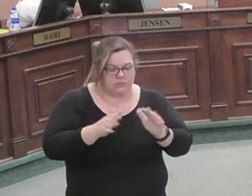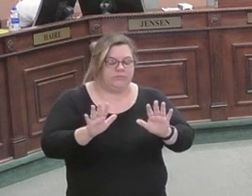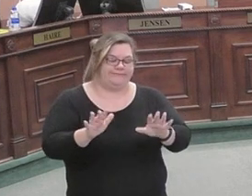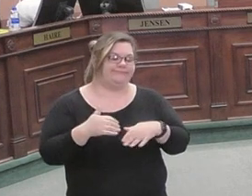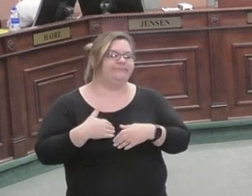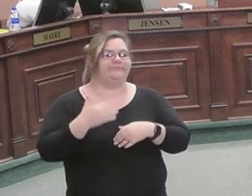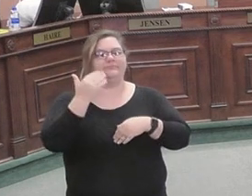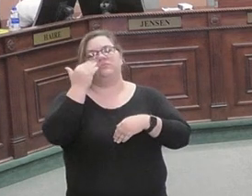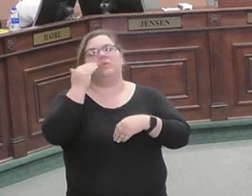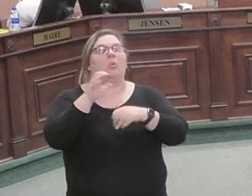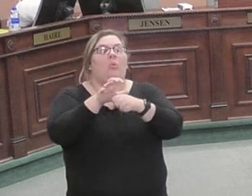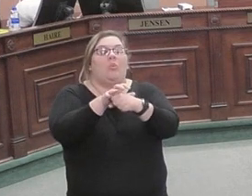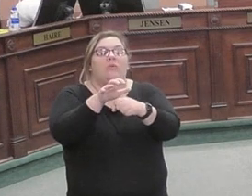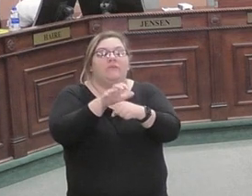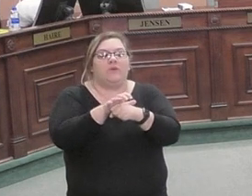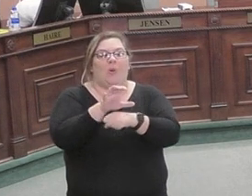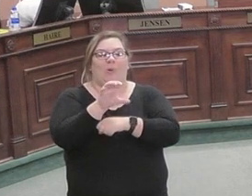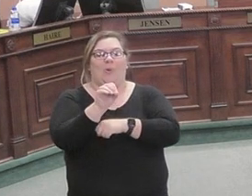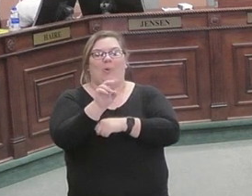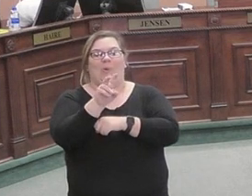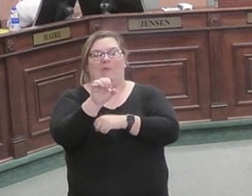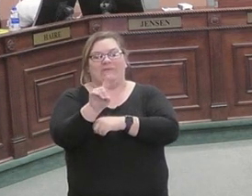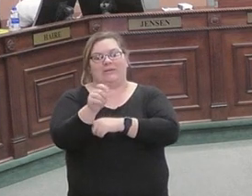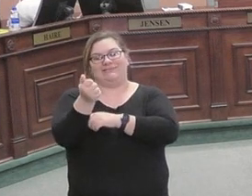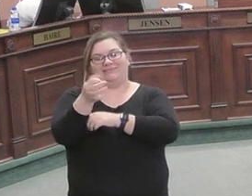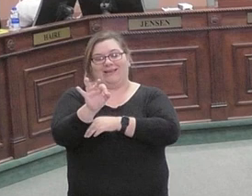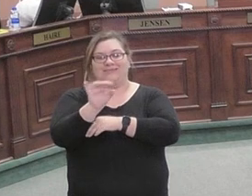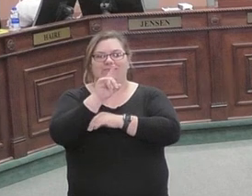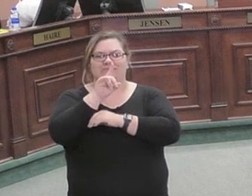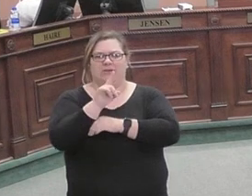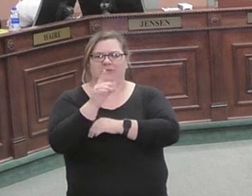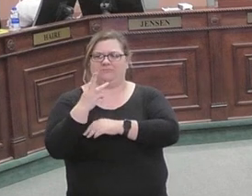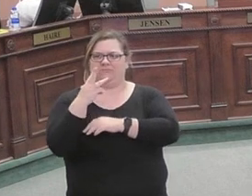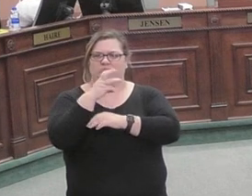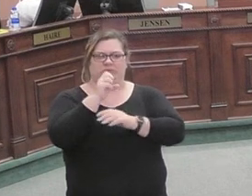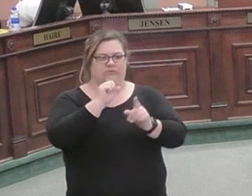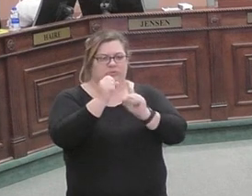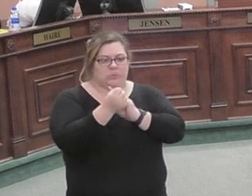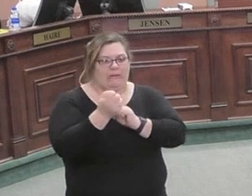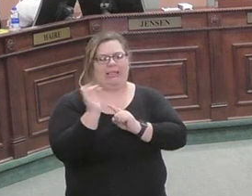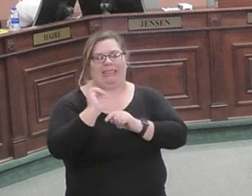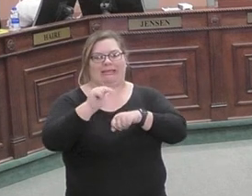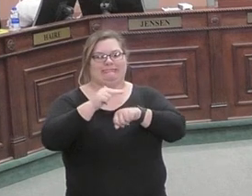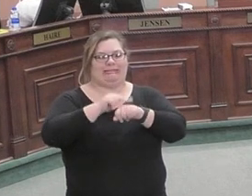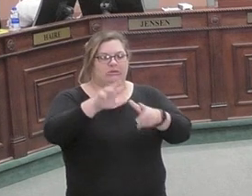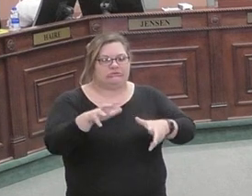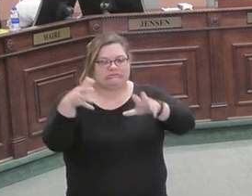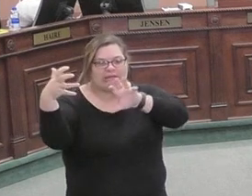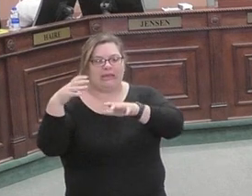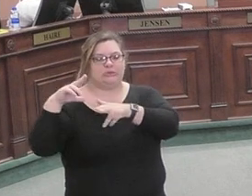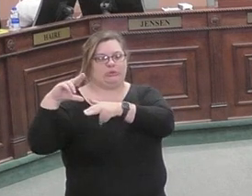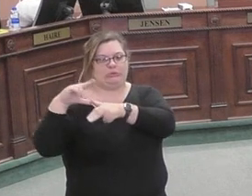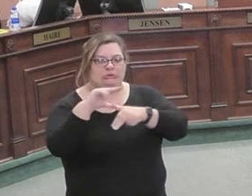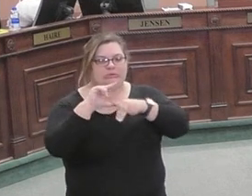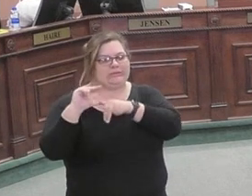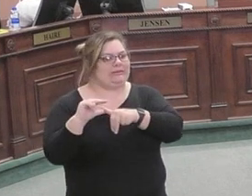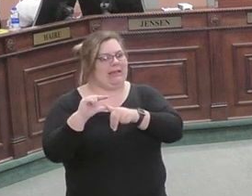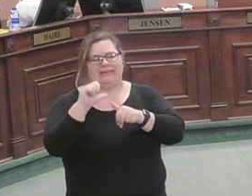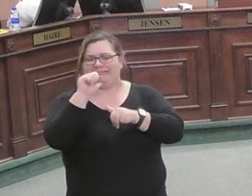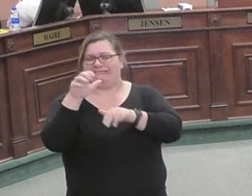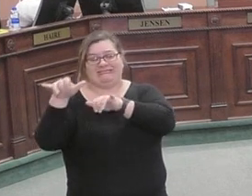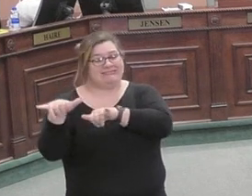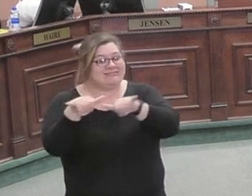very unique situation. It's unlike natural disaster, a hurricane, or things that we've dealt with before. And I think this